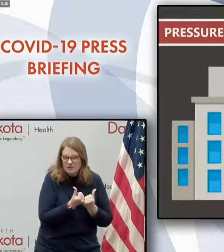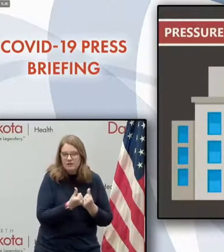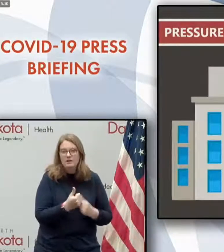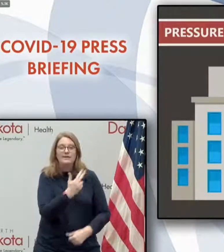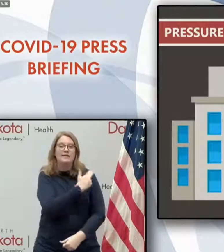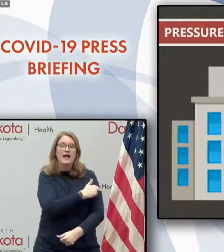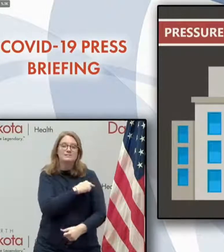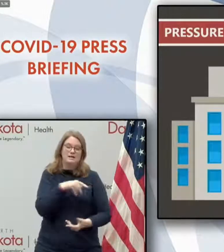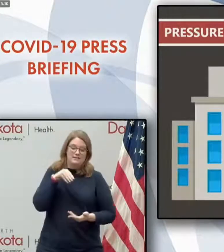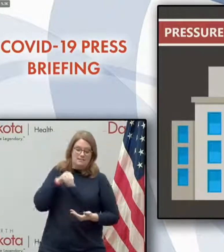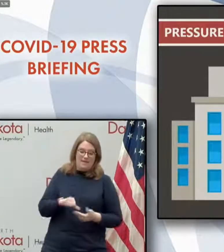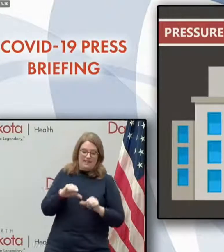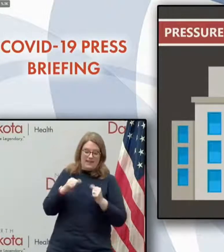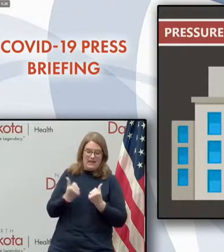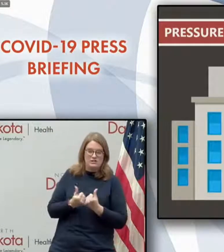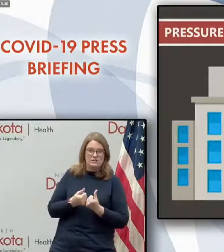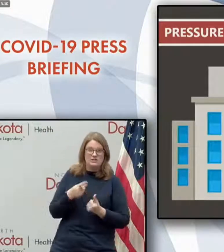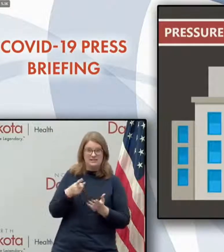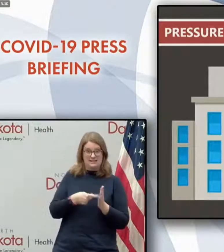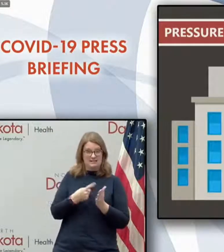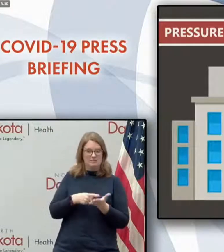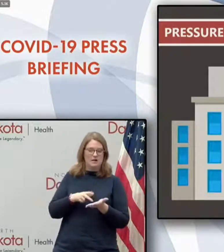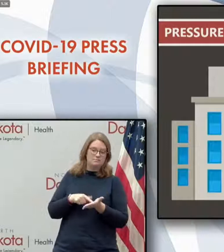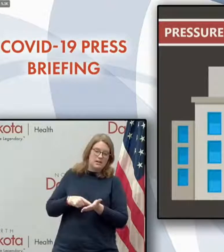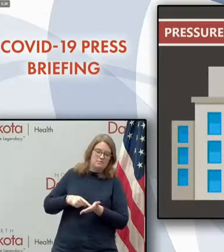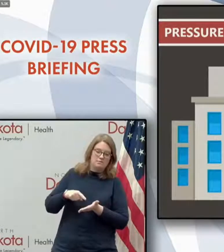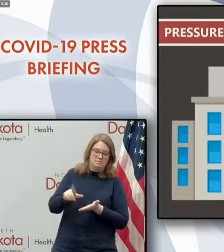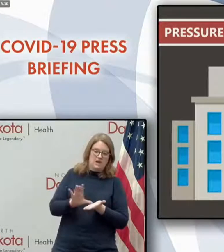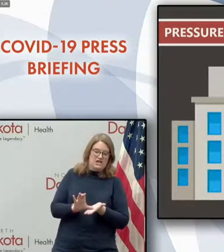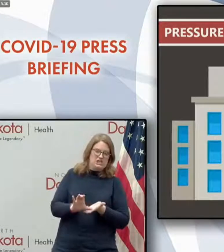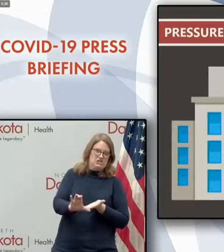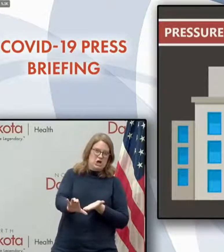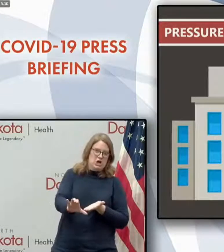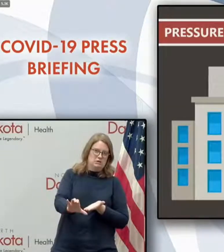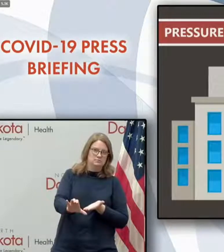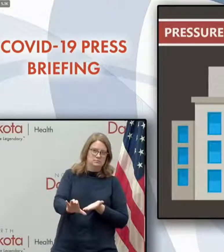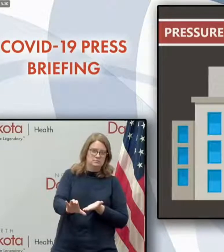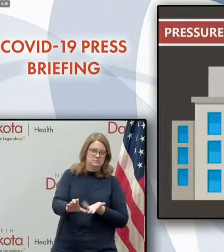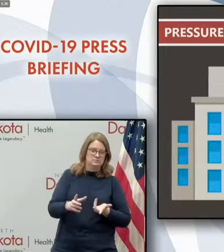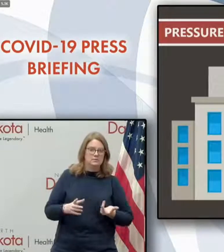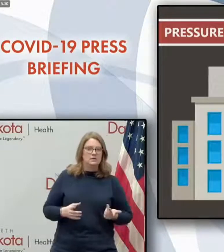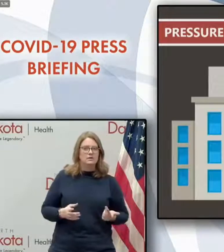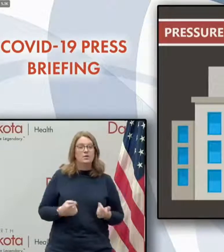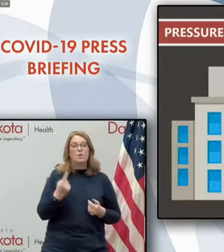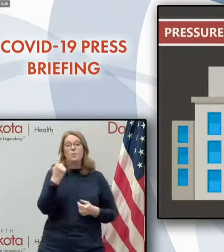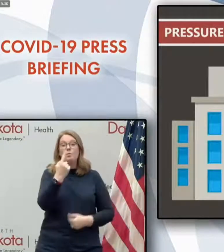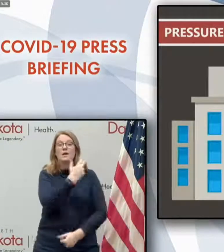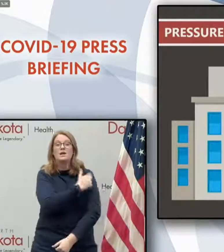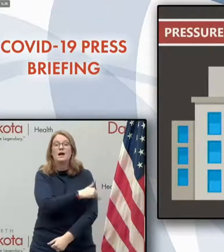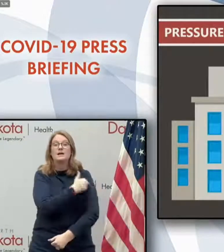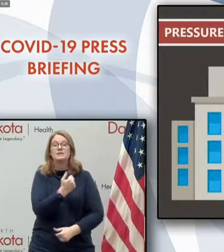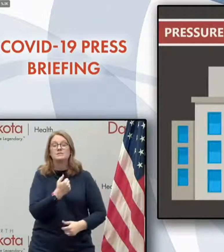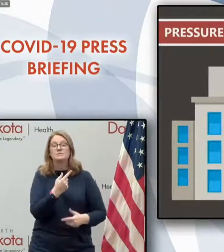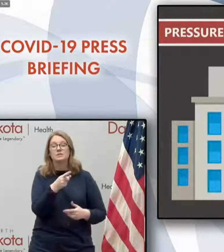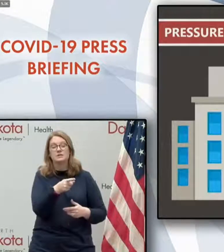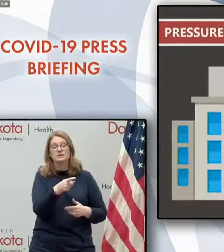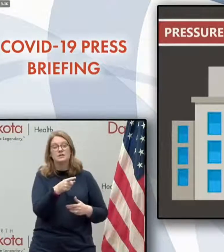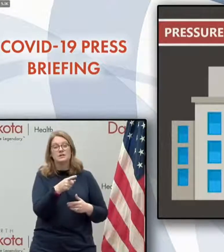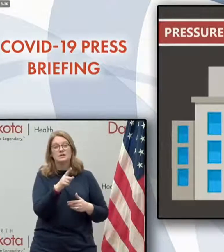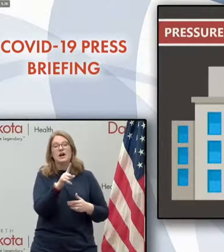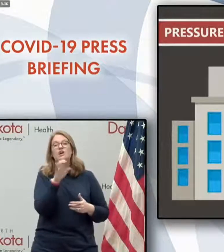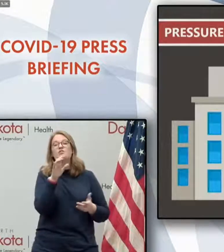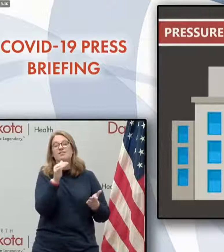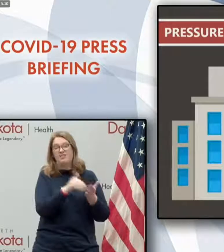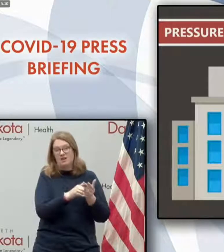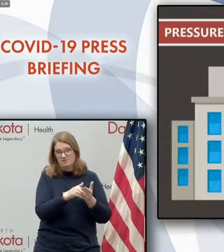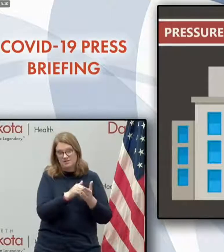to pay those agencies sometimes exorbitant amounts of dollars. In the case of just one hospital, they're spending more than hundreds of thousands